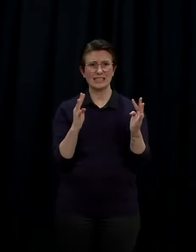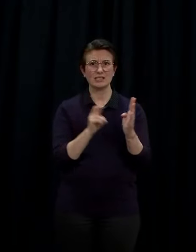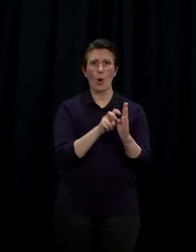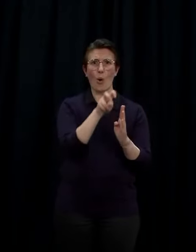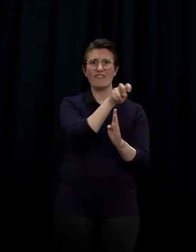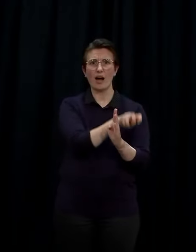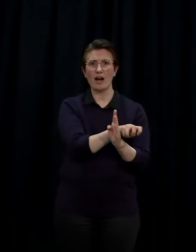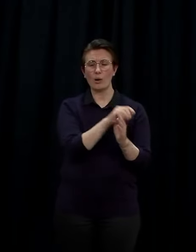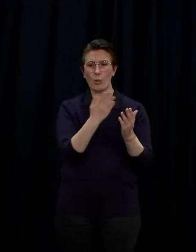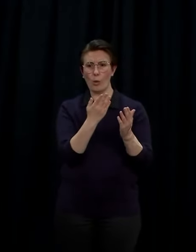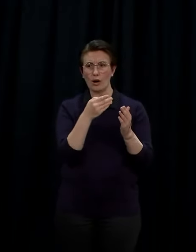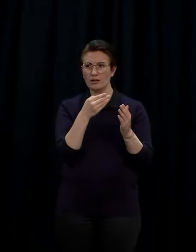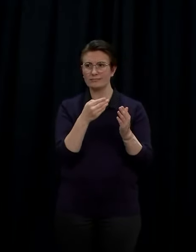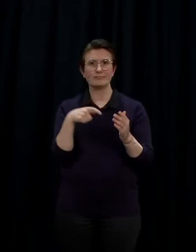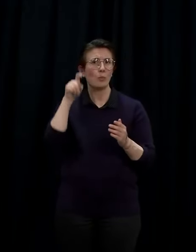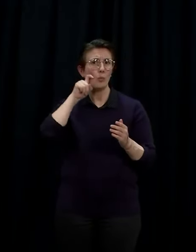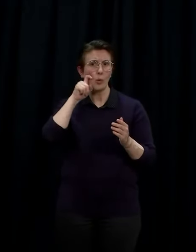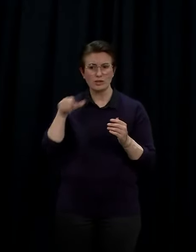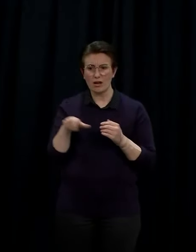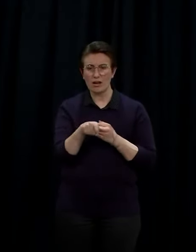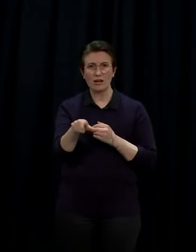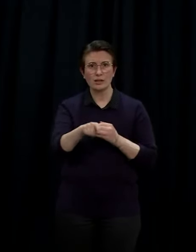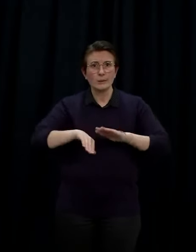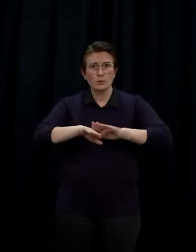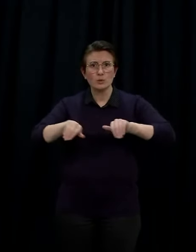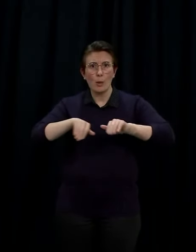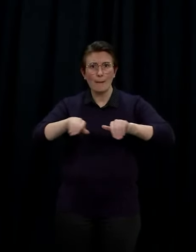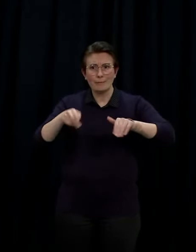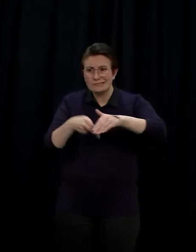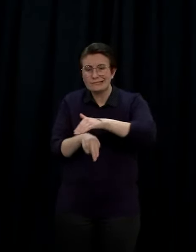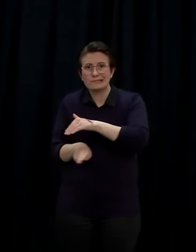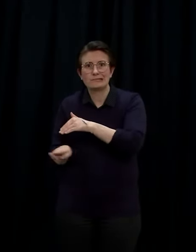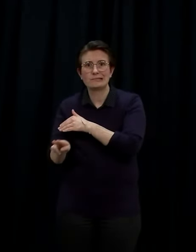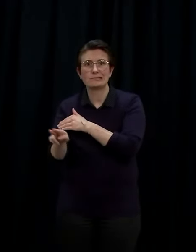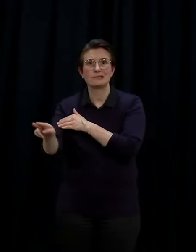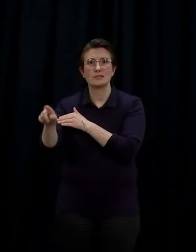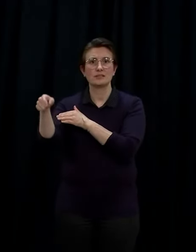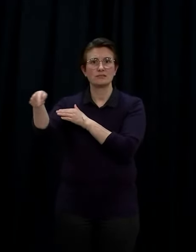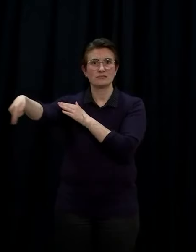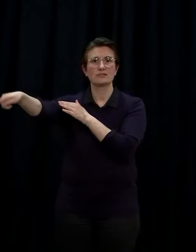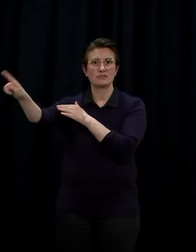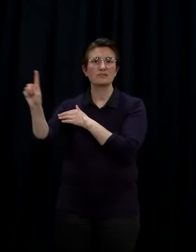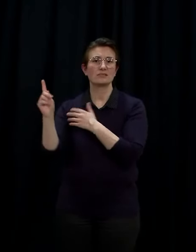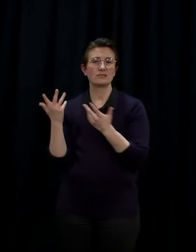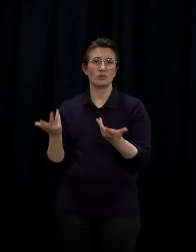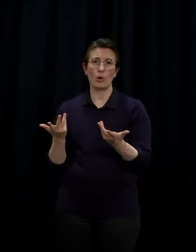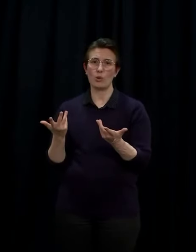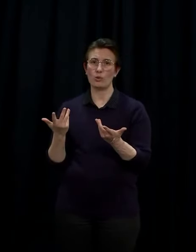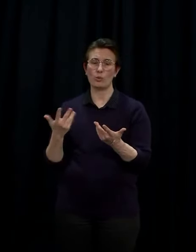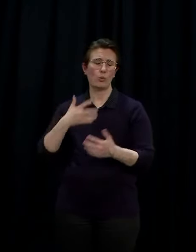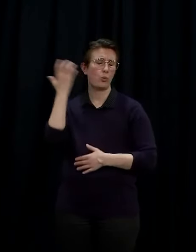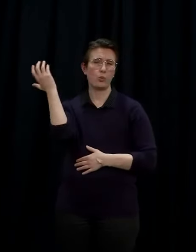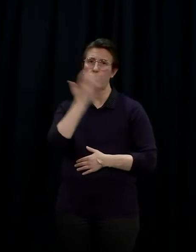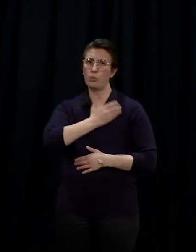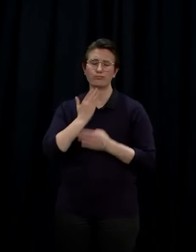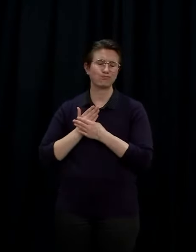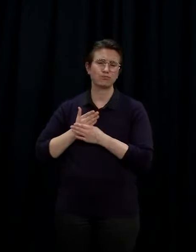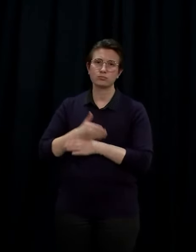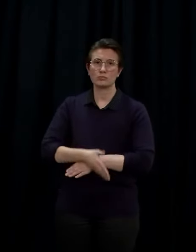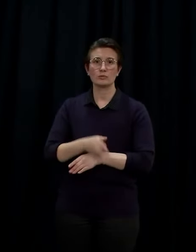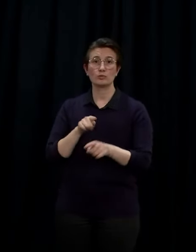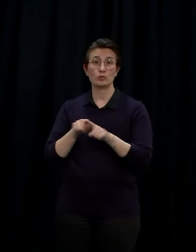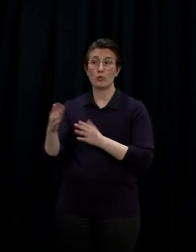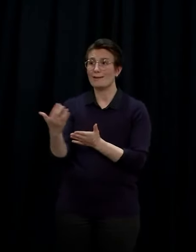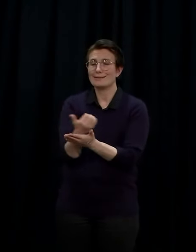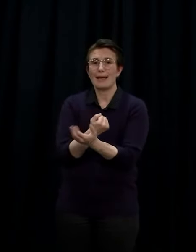bring more, but we did bring at least several hundred people to safety. But the government turned down their application months ago. I mean, this could